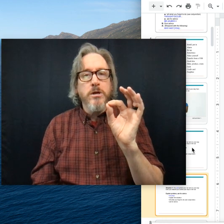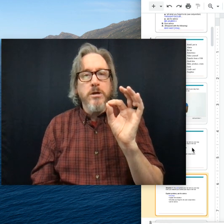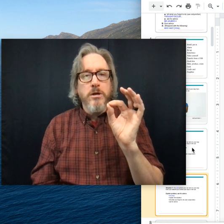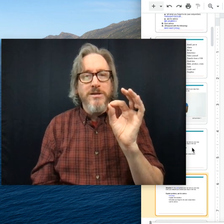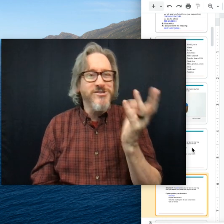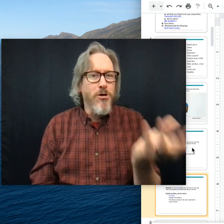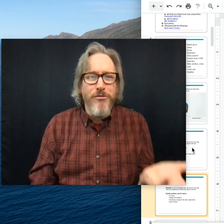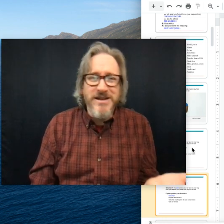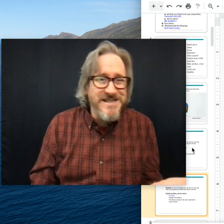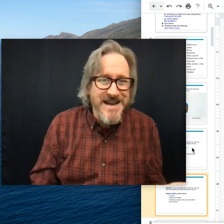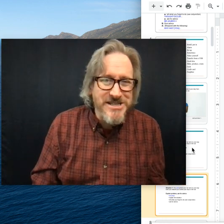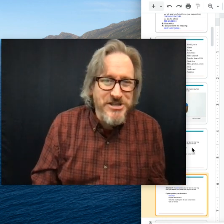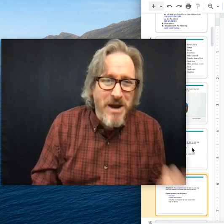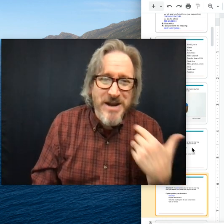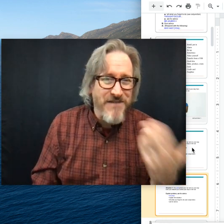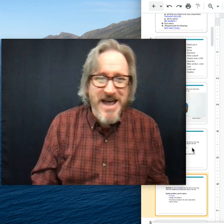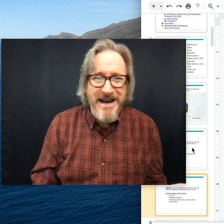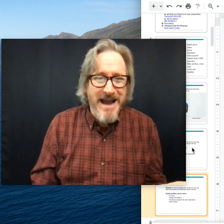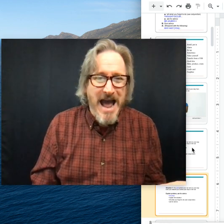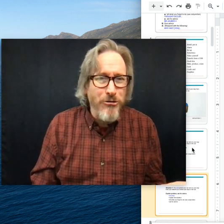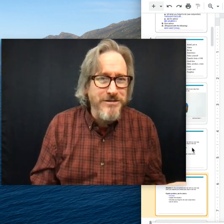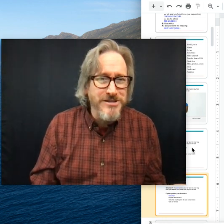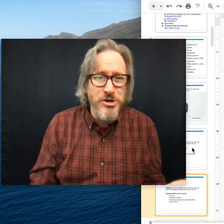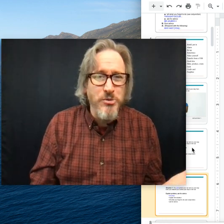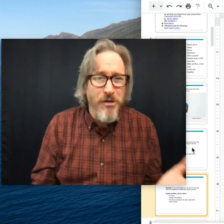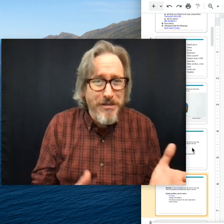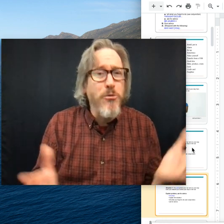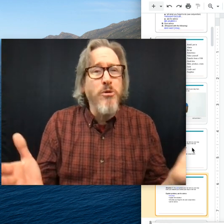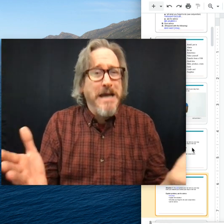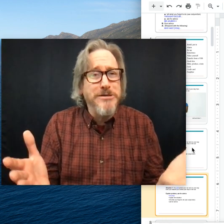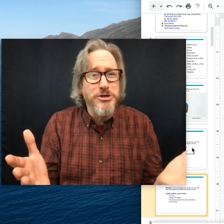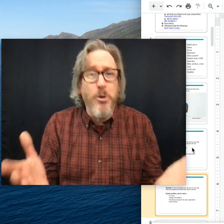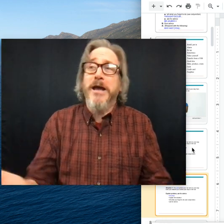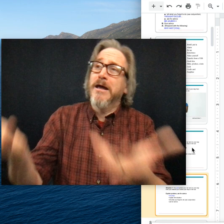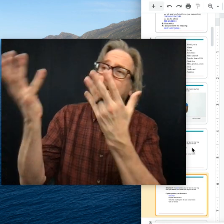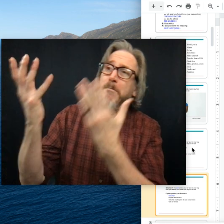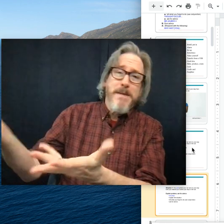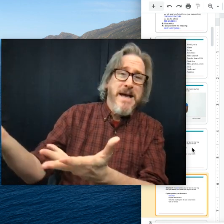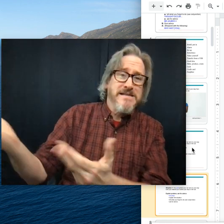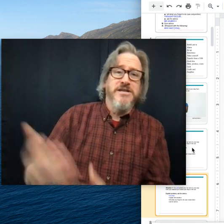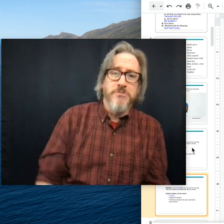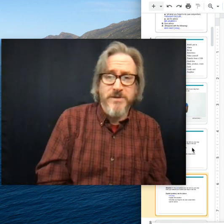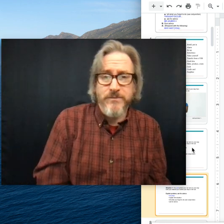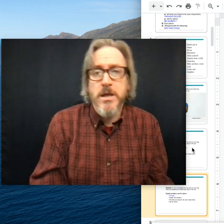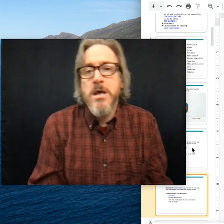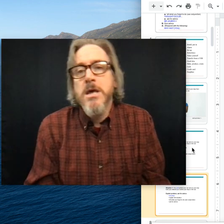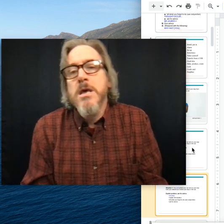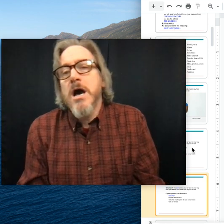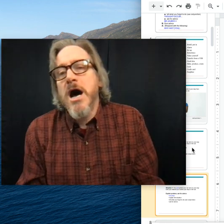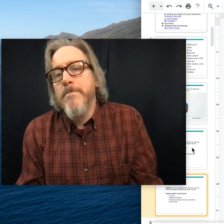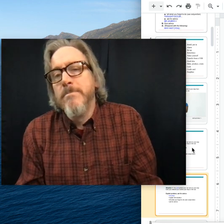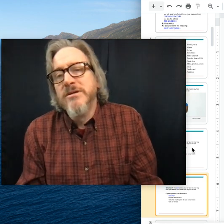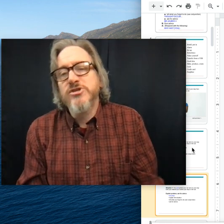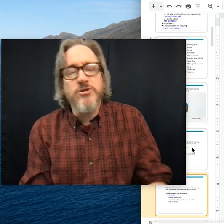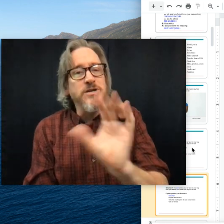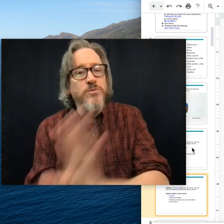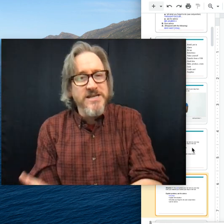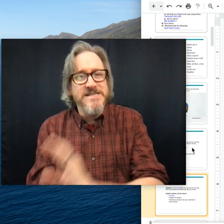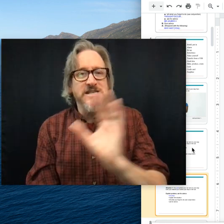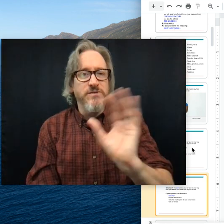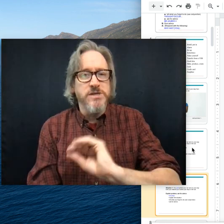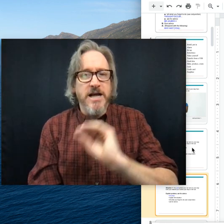So these are all things that next year I'm going to have to edit out, so they won't get to enjoy my pets interrupting. So